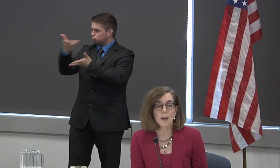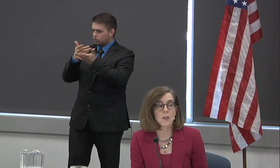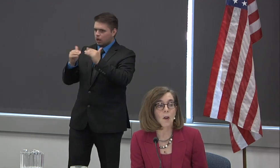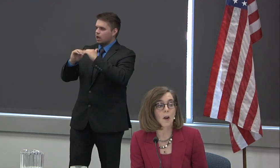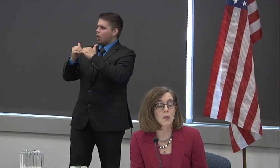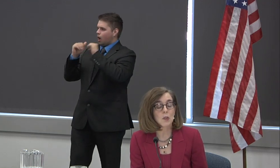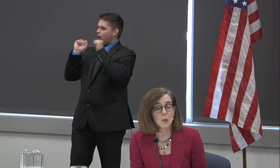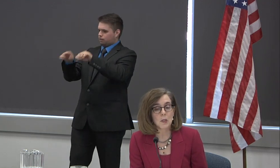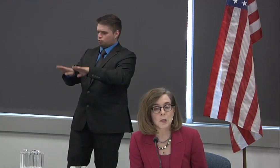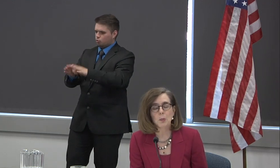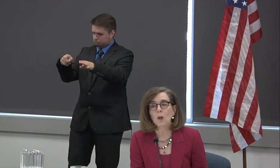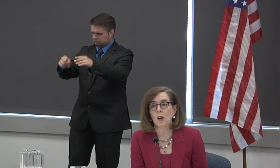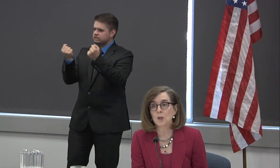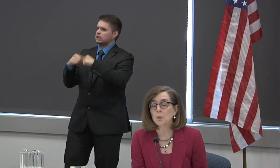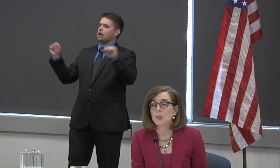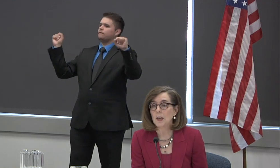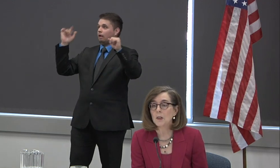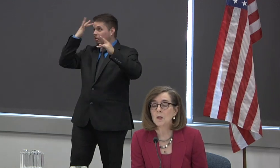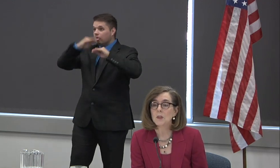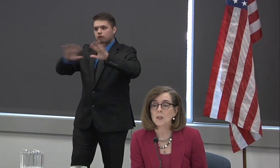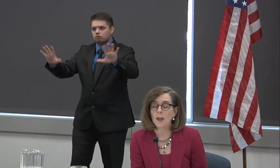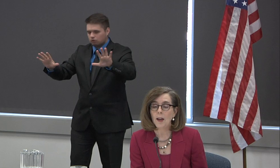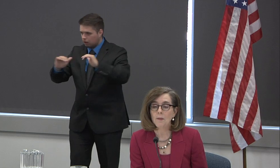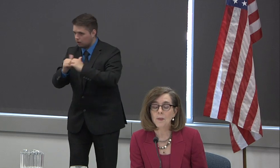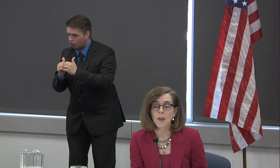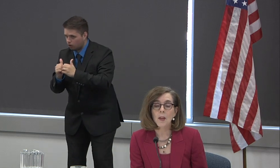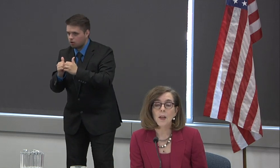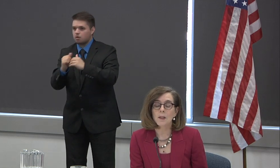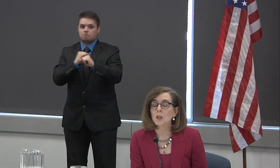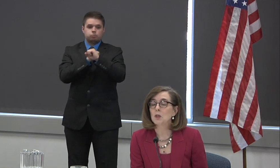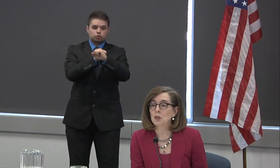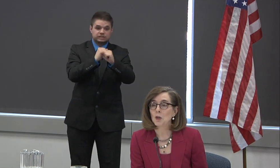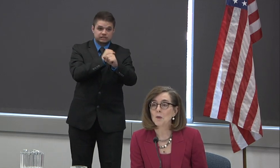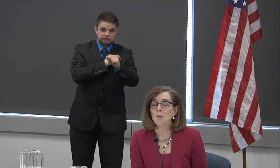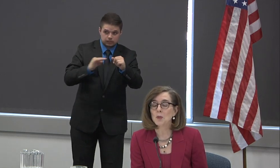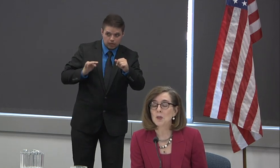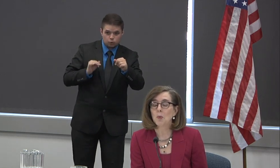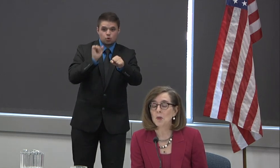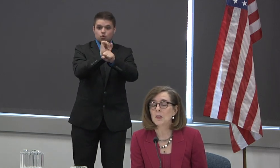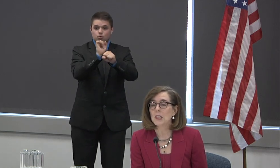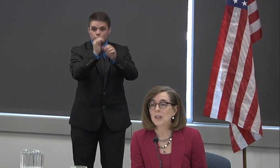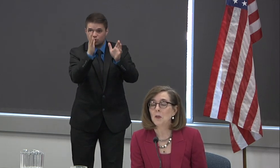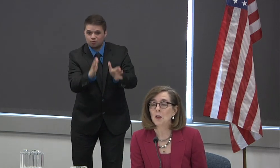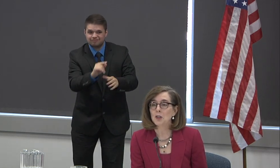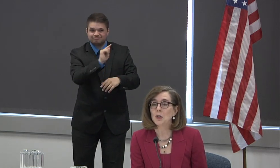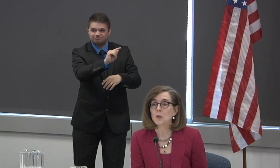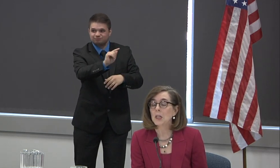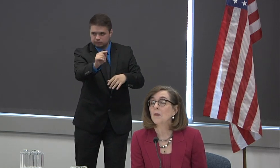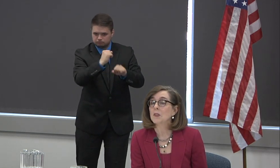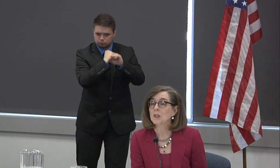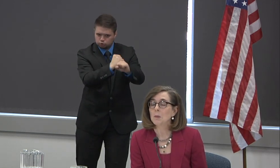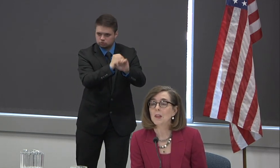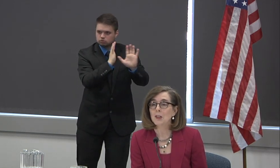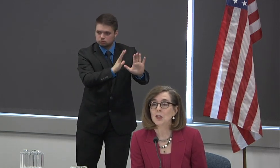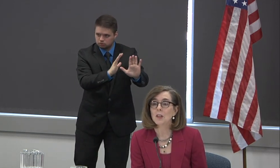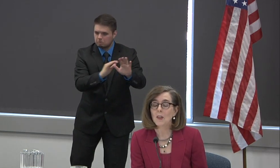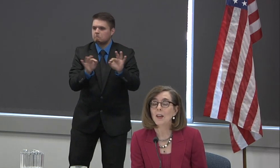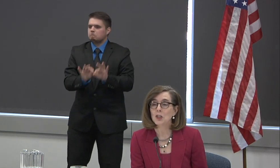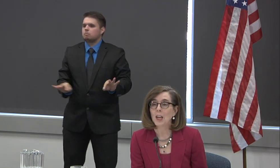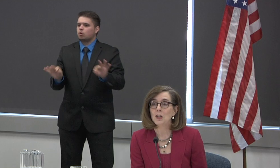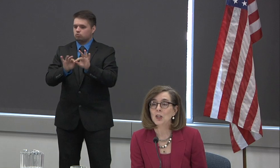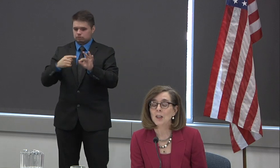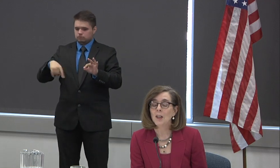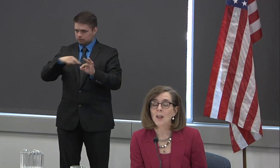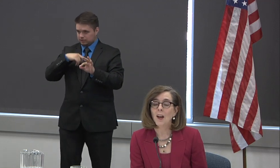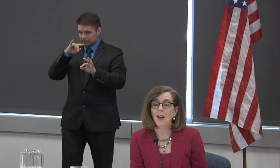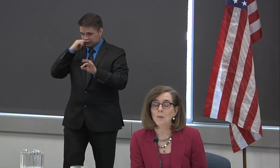protects our students, but also protects our staff, and to ensure, most importantly, that our children get the stimulation and the